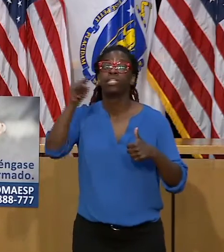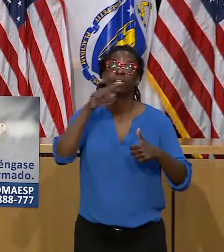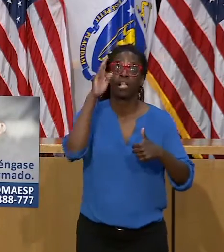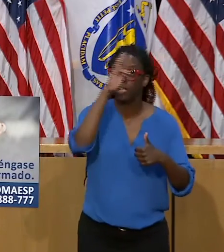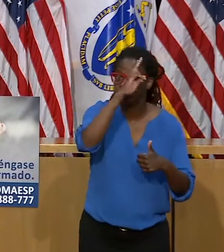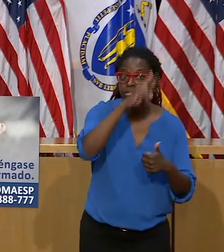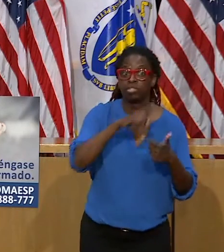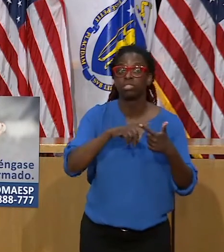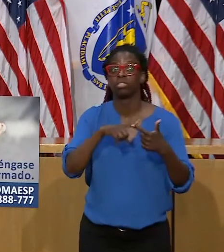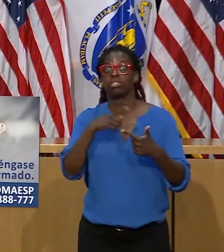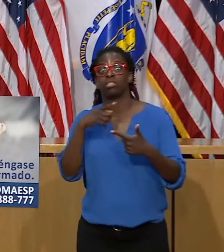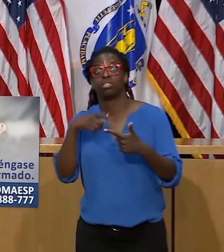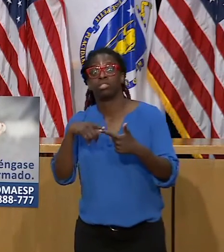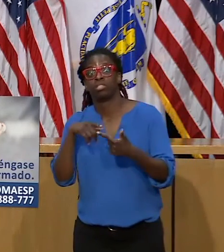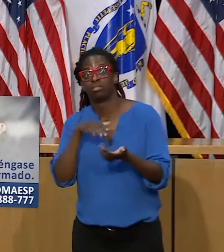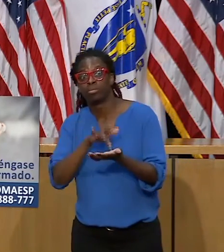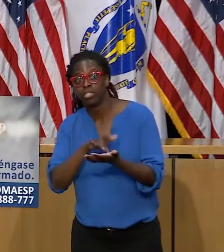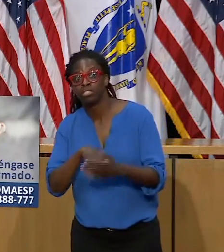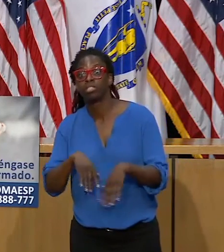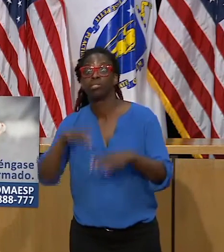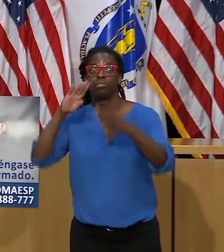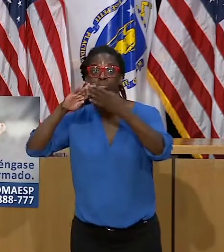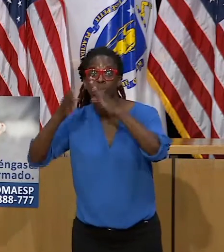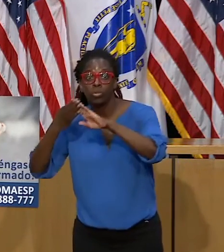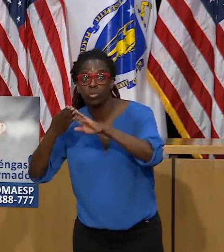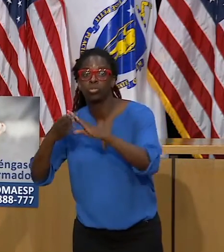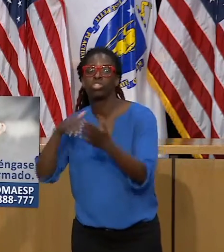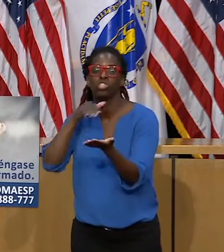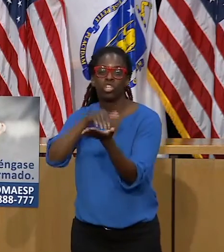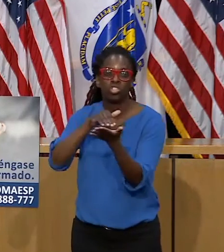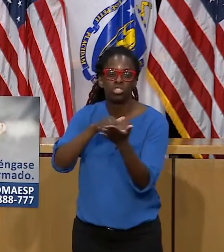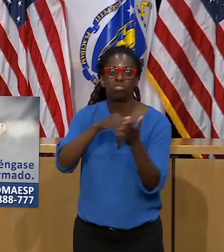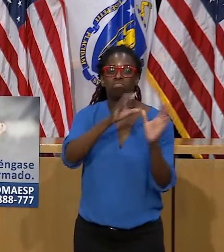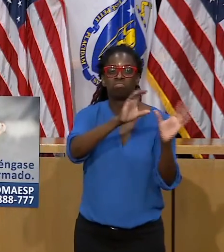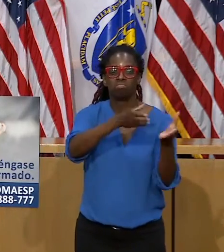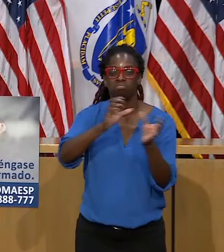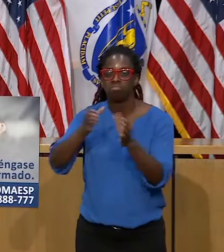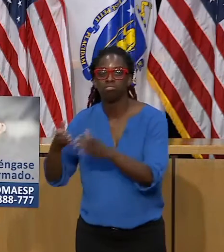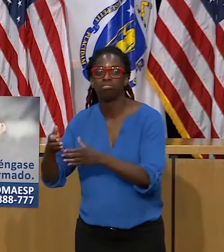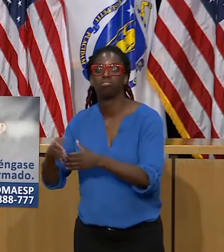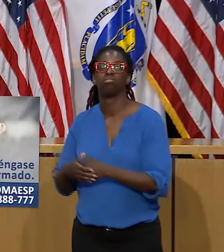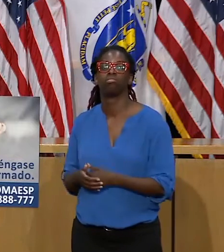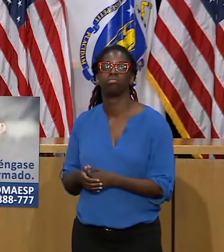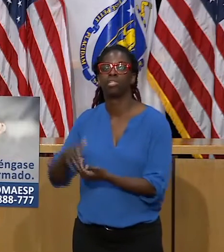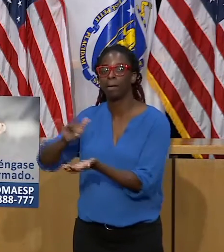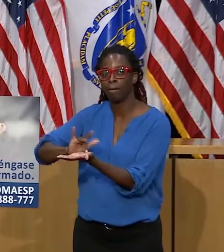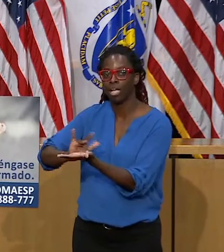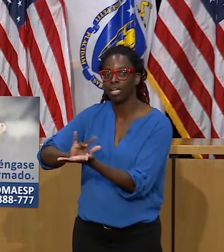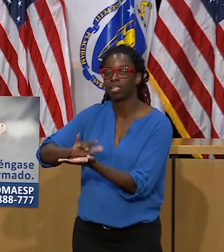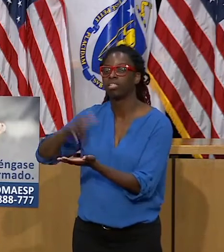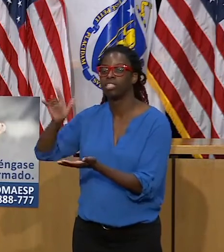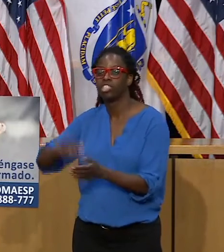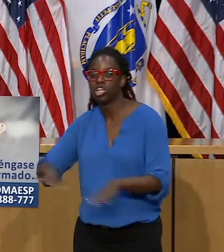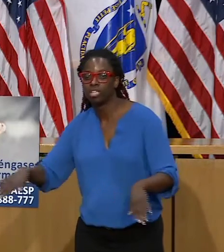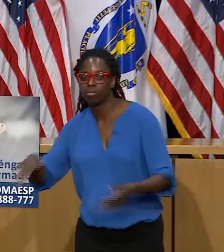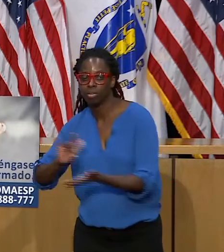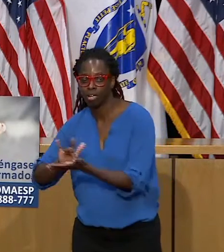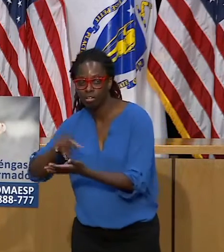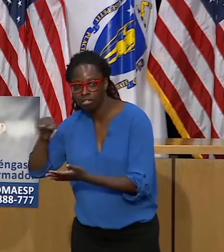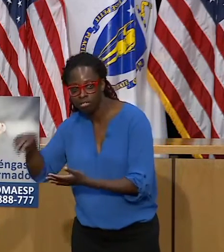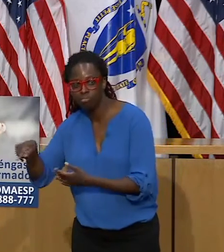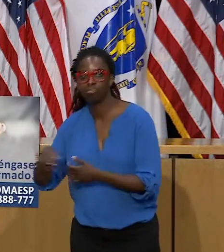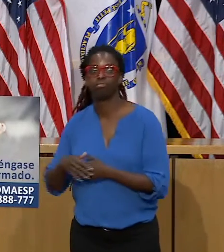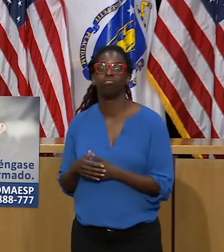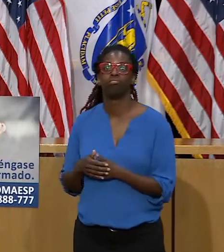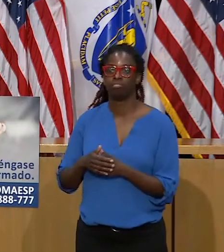pleased that the Mass chapter of the American Academy of Pediatrics endorsed it. And third, there's almost $1 billion in